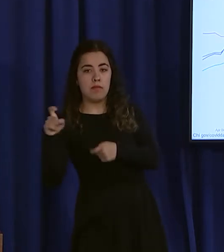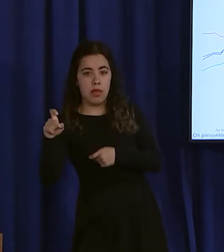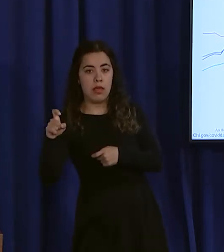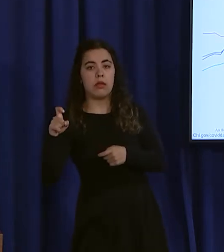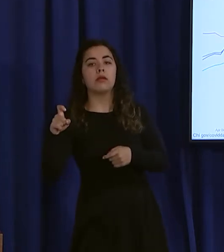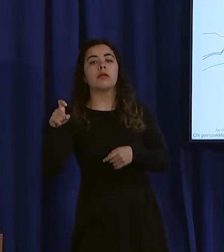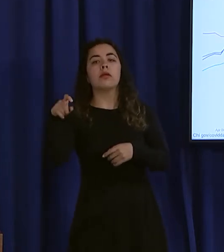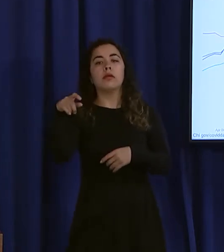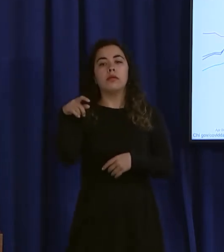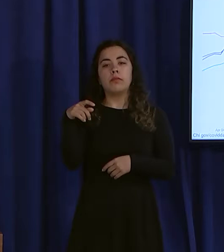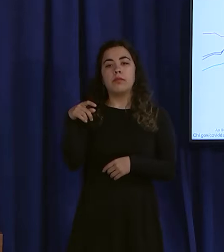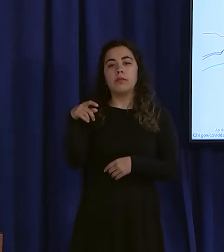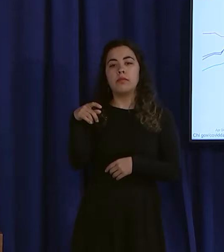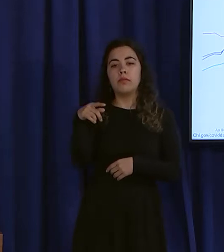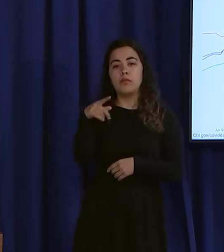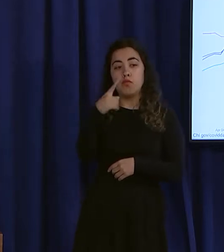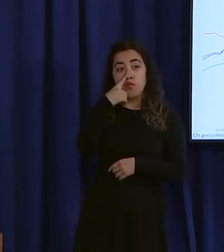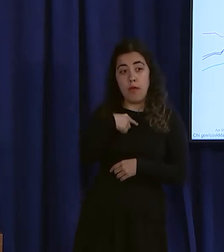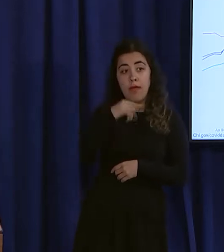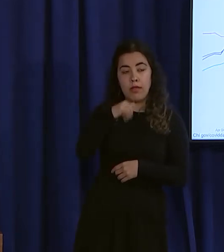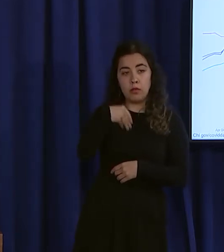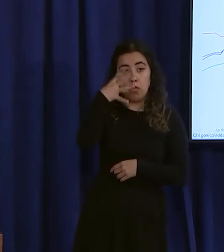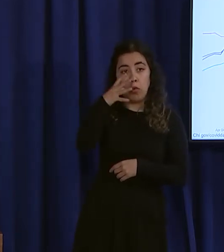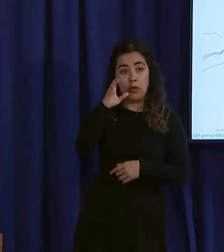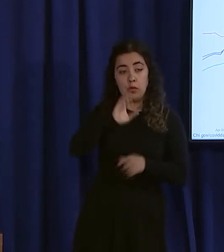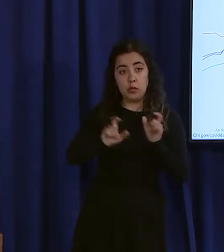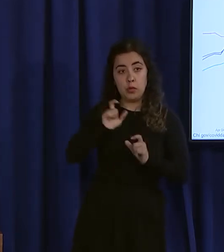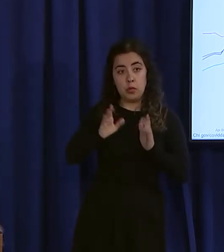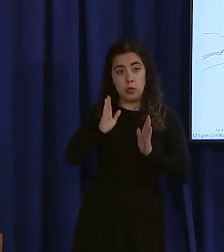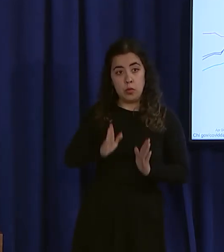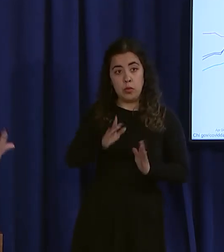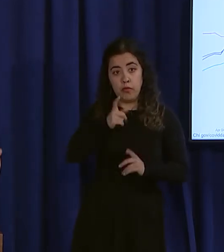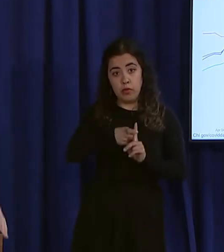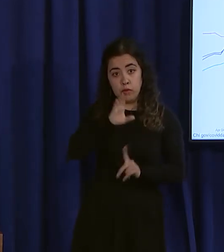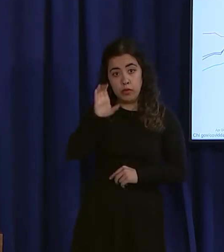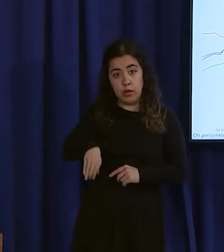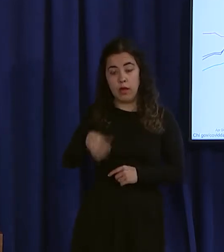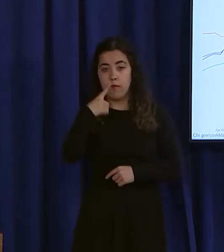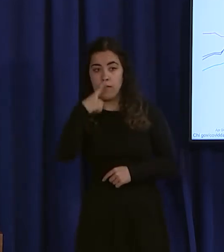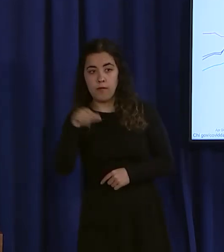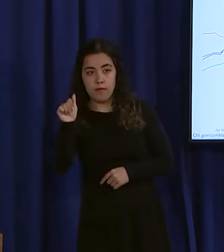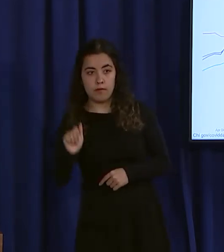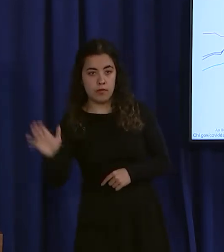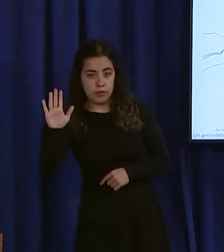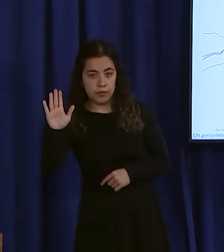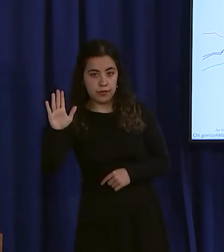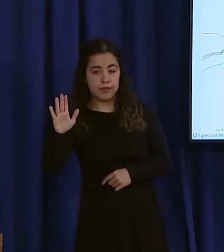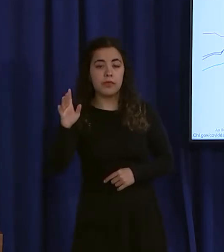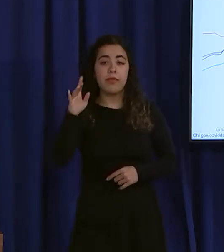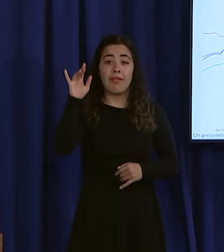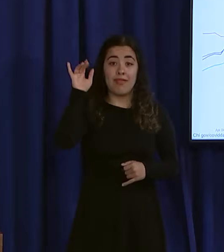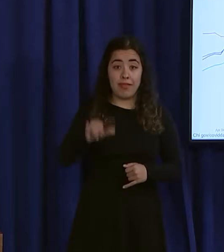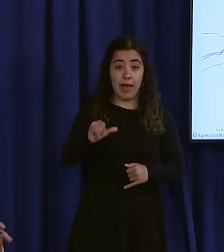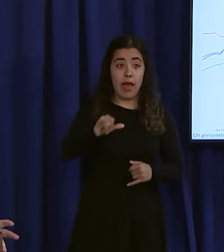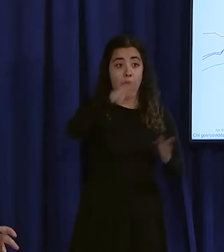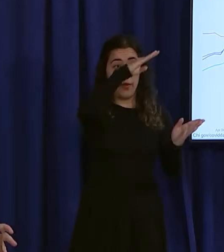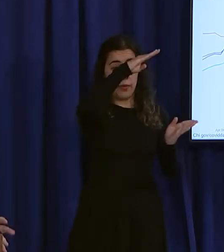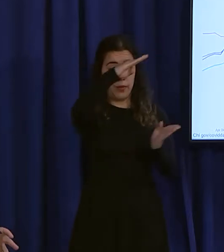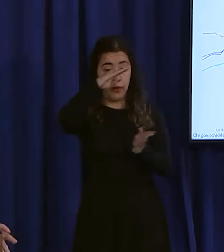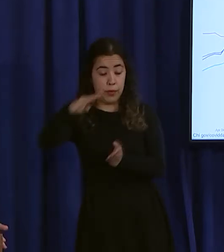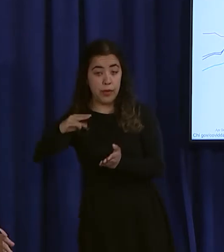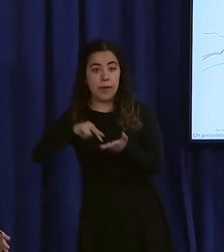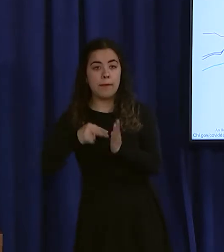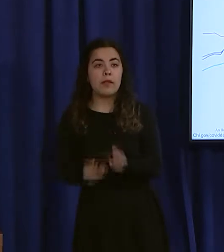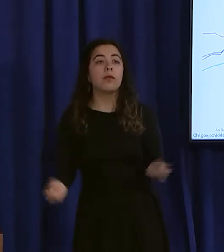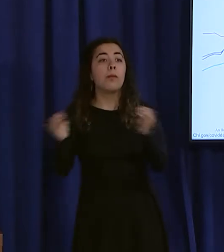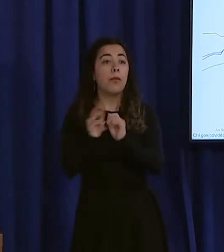white Chicagoans. And the way that these case rates are looking is the inverse of how the vaccination rates are looking. So we've had more